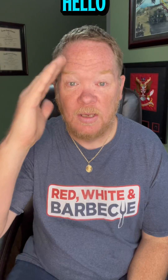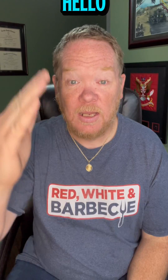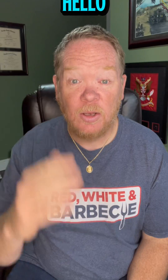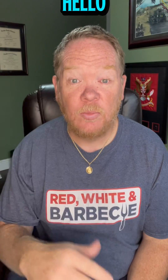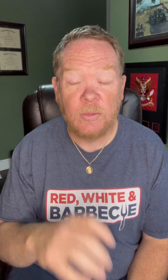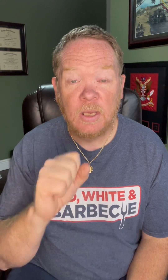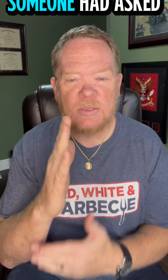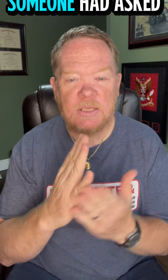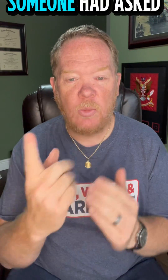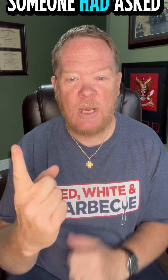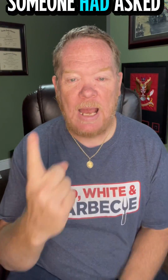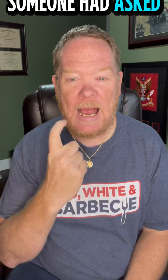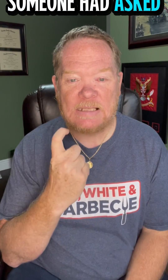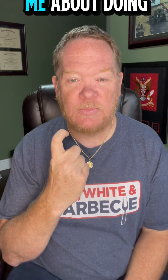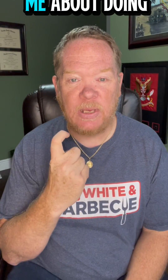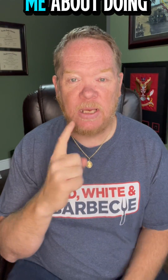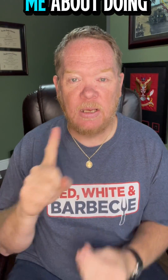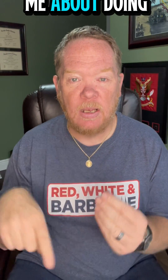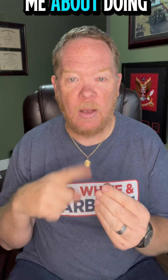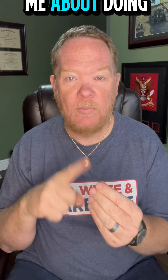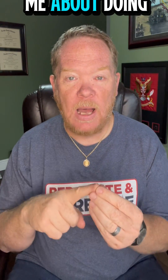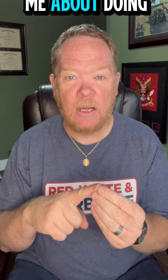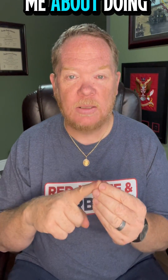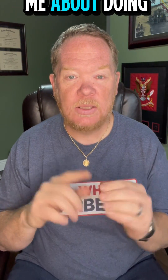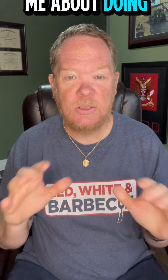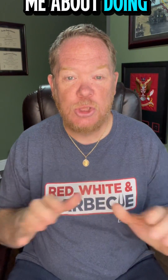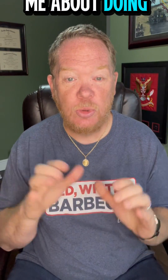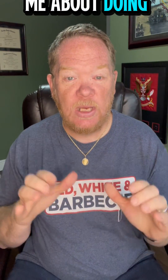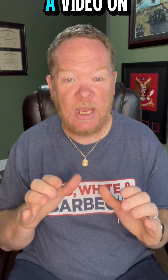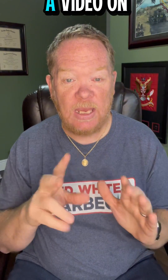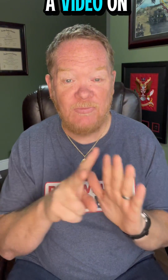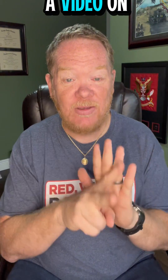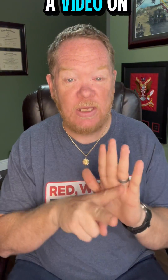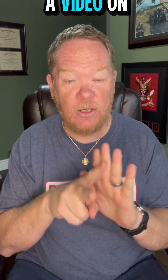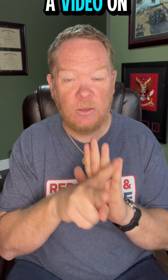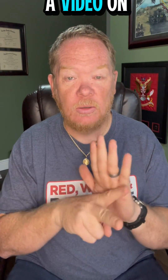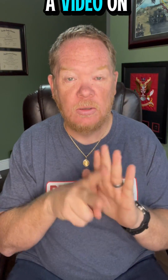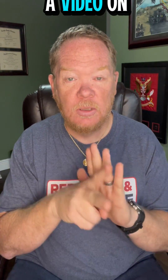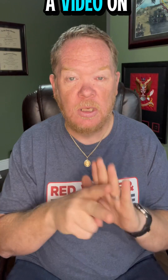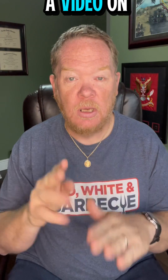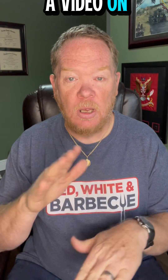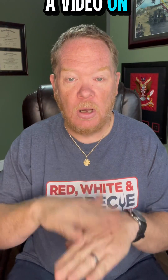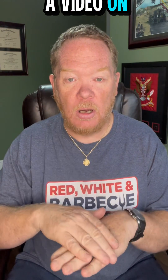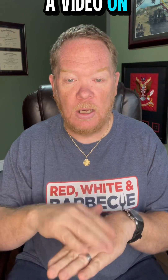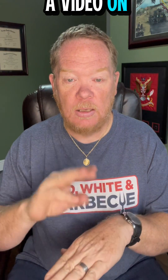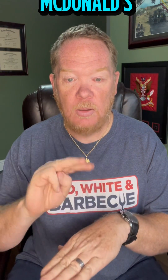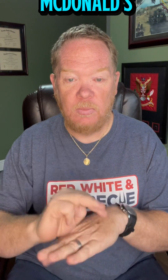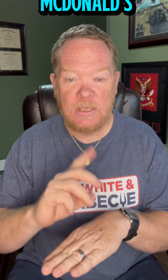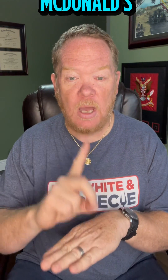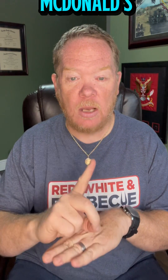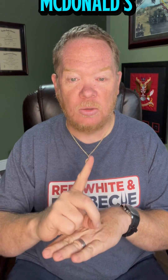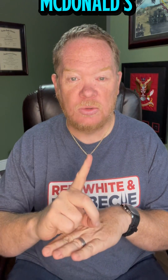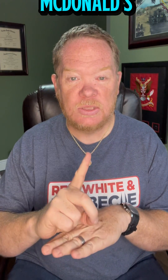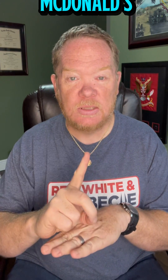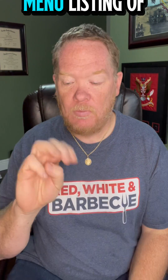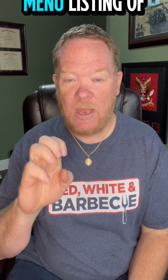Hello. Someone had asked me about doing a video on McDonald's